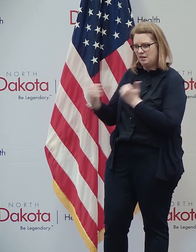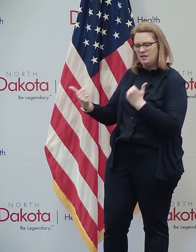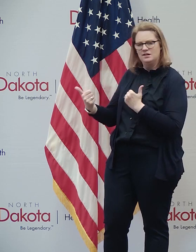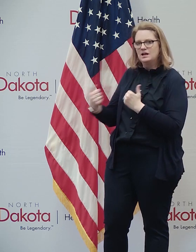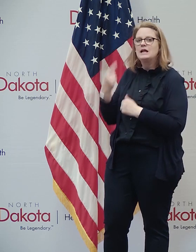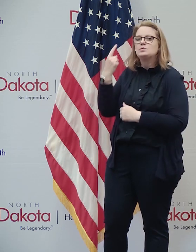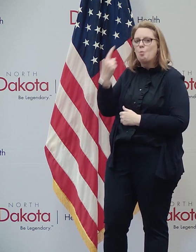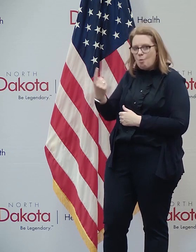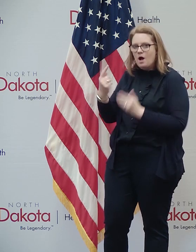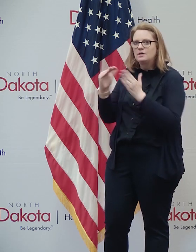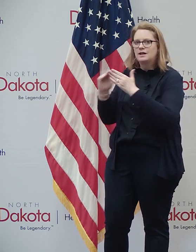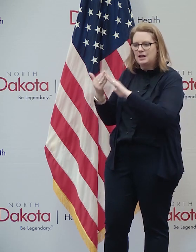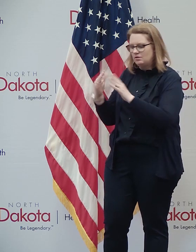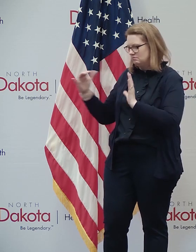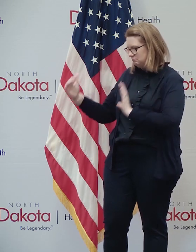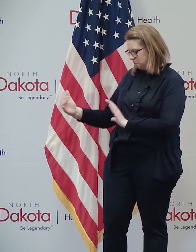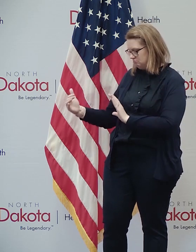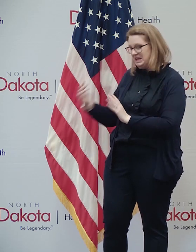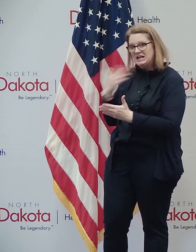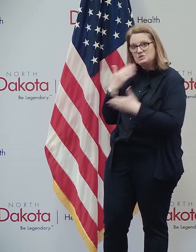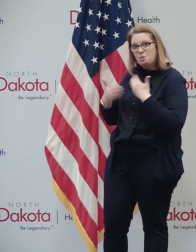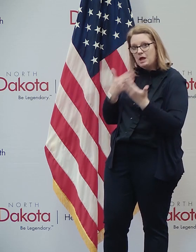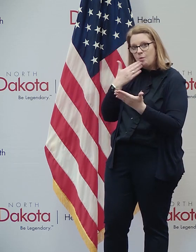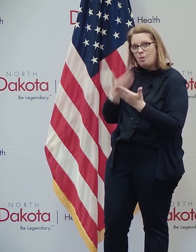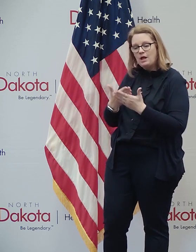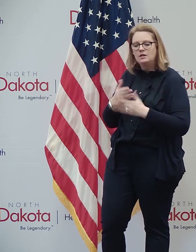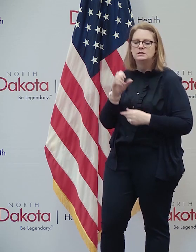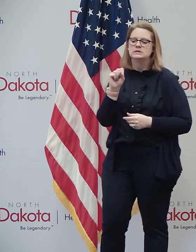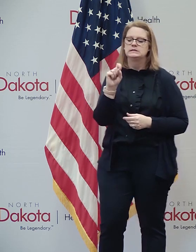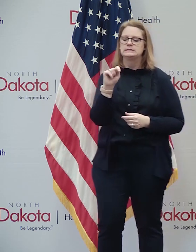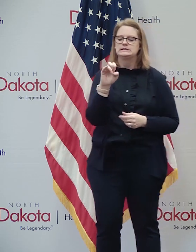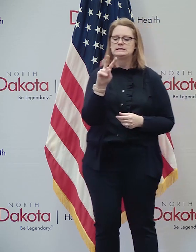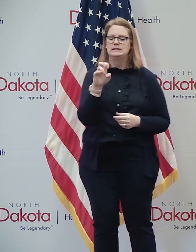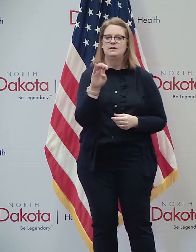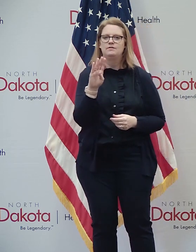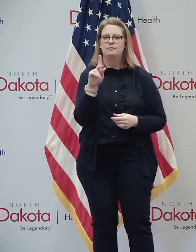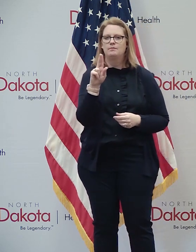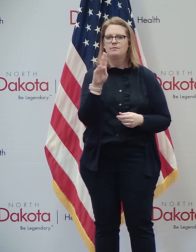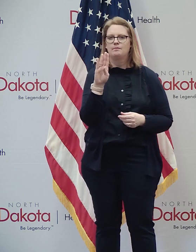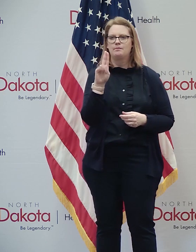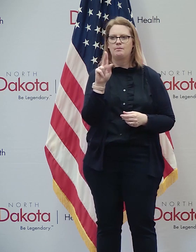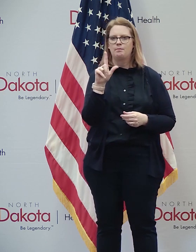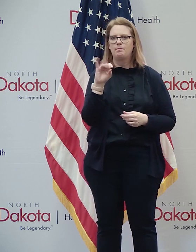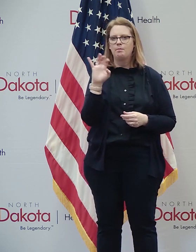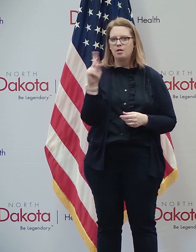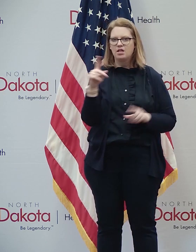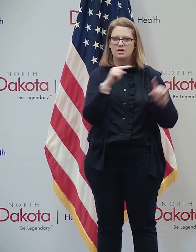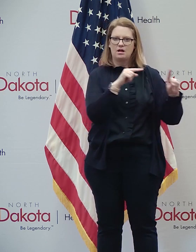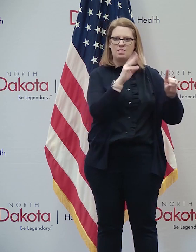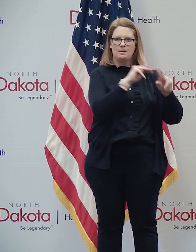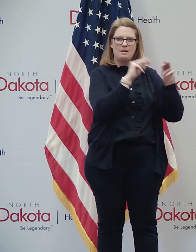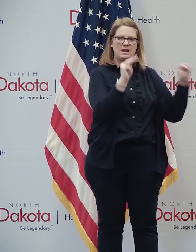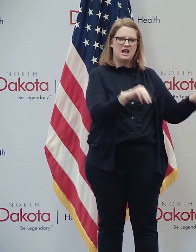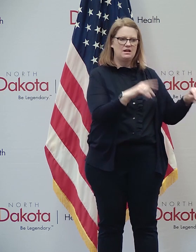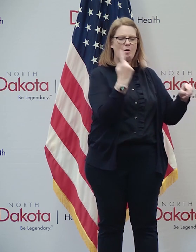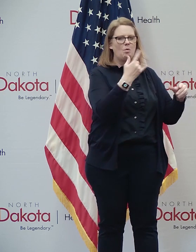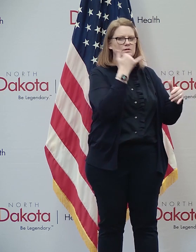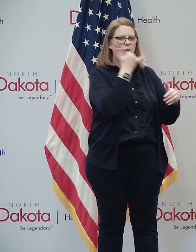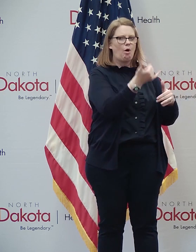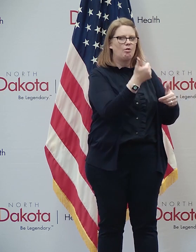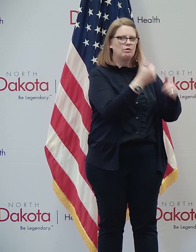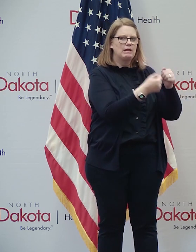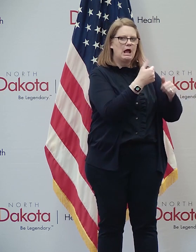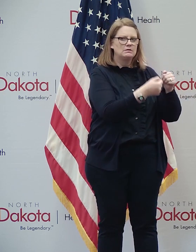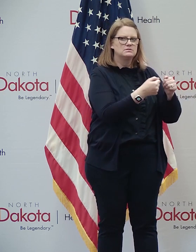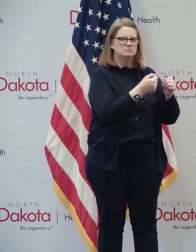North Dakota, Clay County Health, Cass County Health, Fargo, Moorhead. We got everybody on board on that one, because again, we've got to just treat that as one